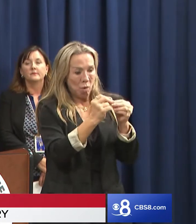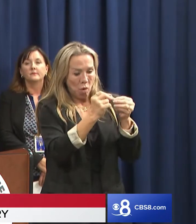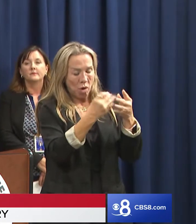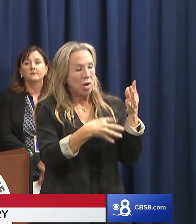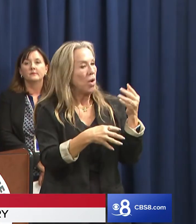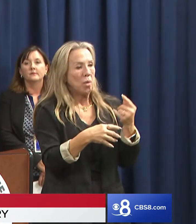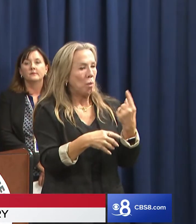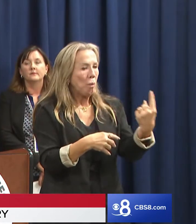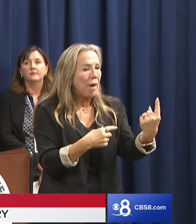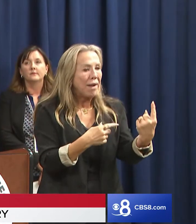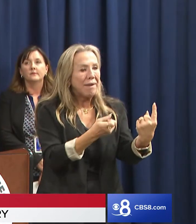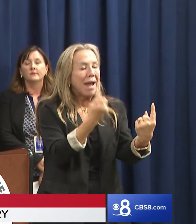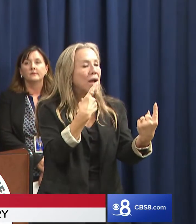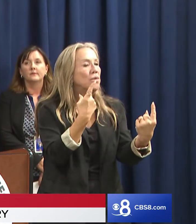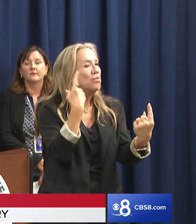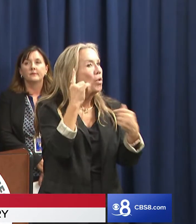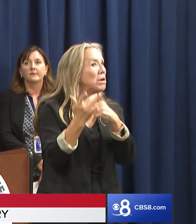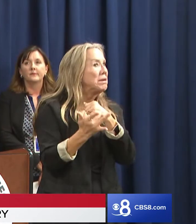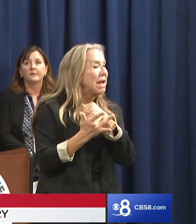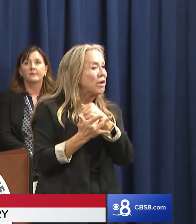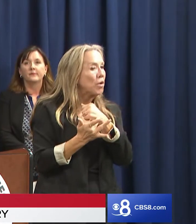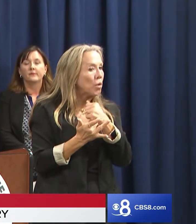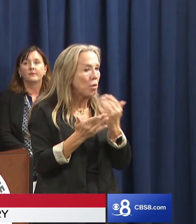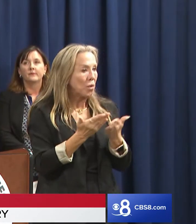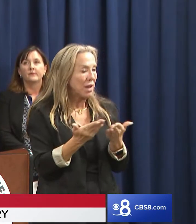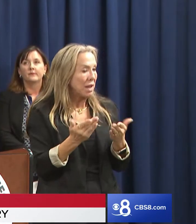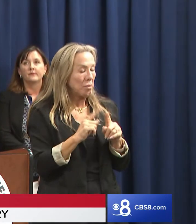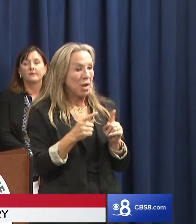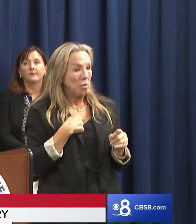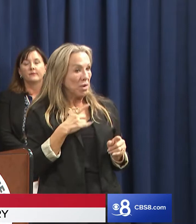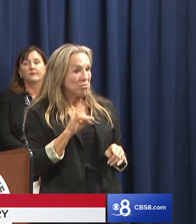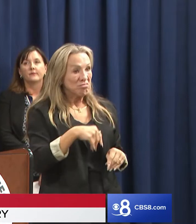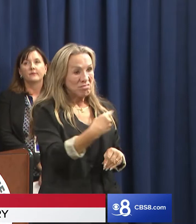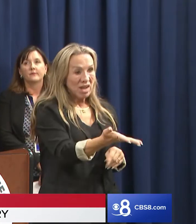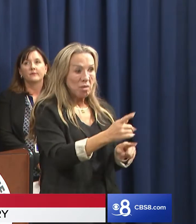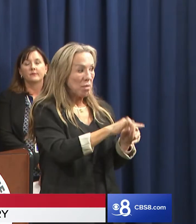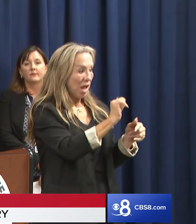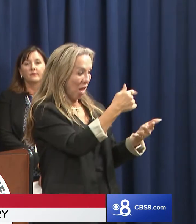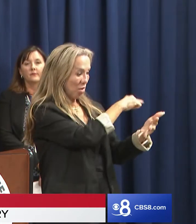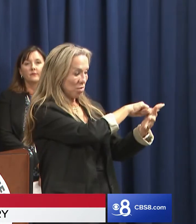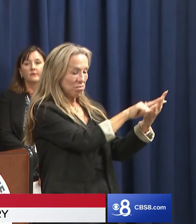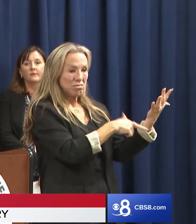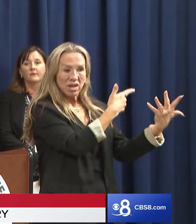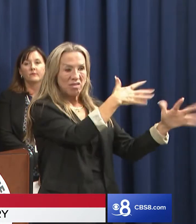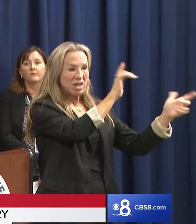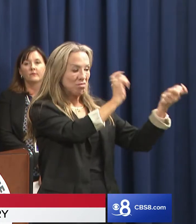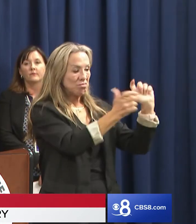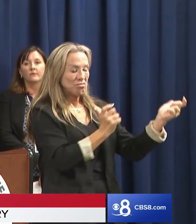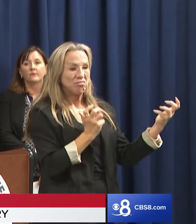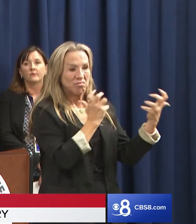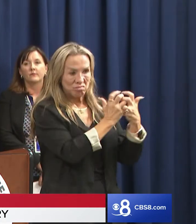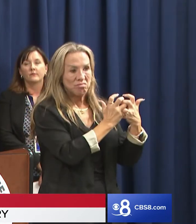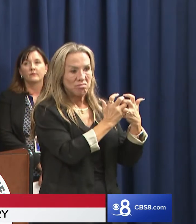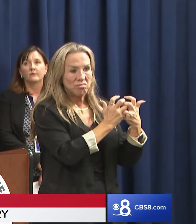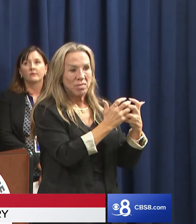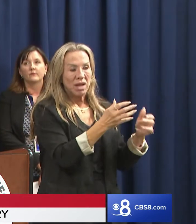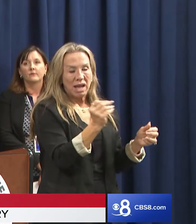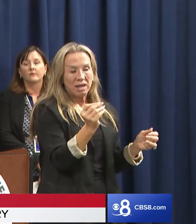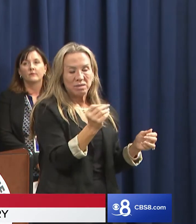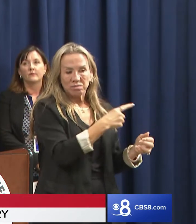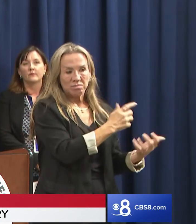advice, which we've supplied, but those specific facilities have in fact been able to adapt to this boil